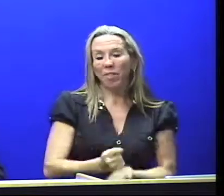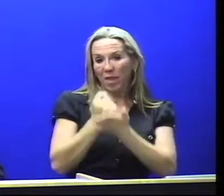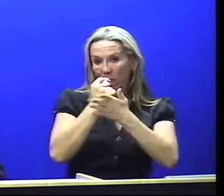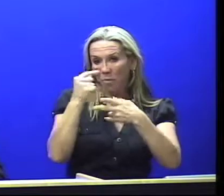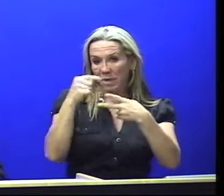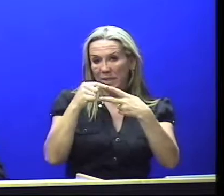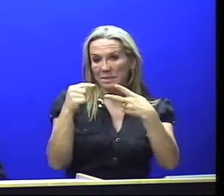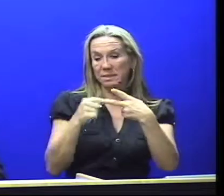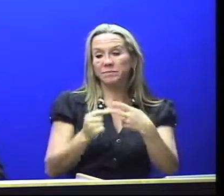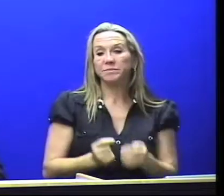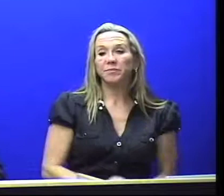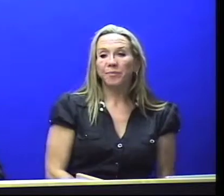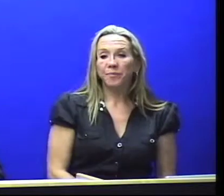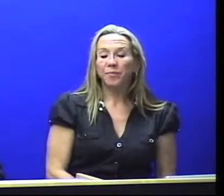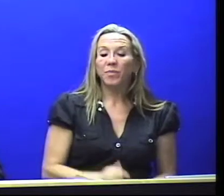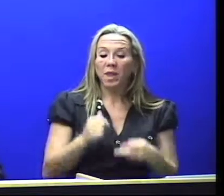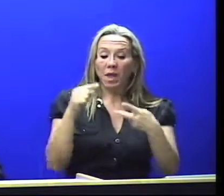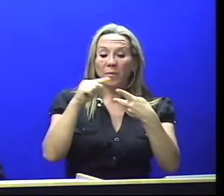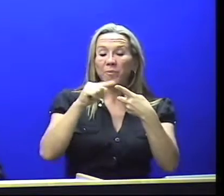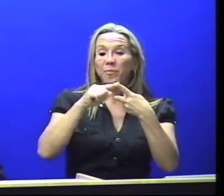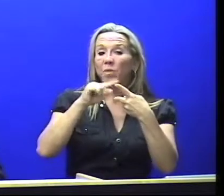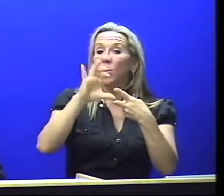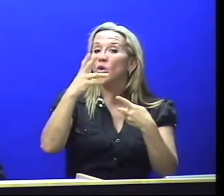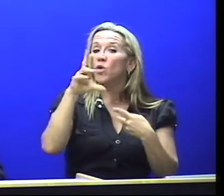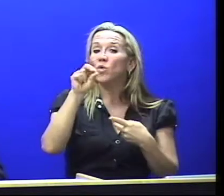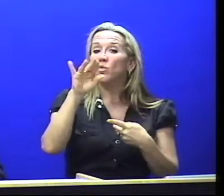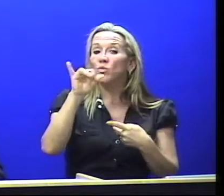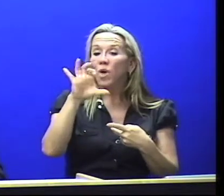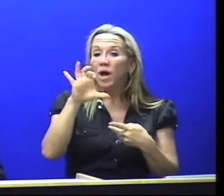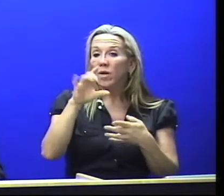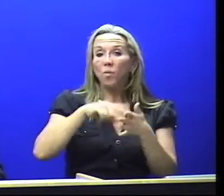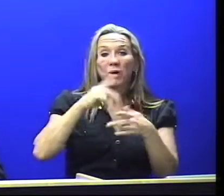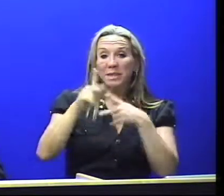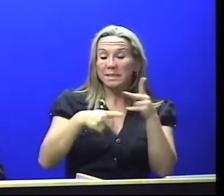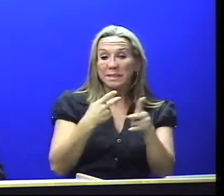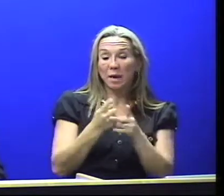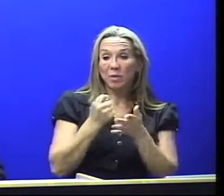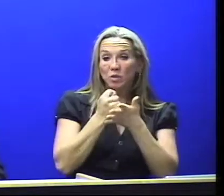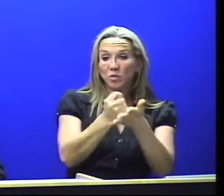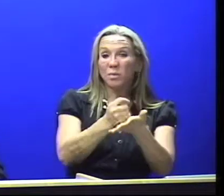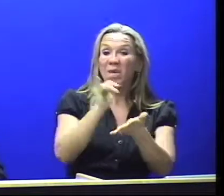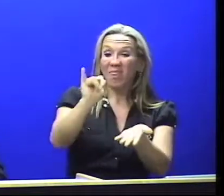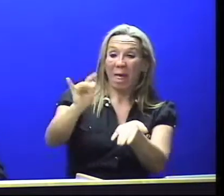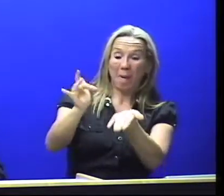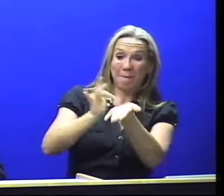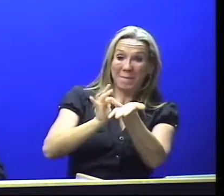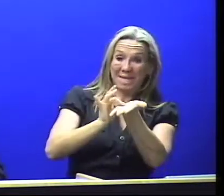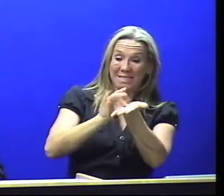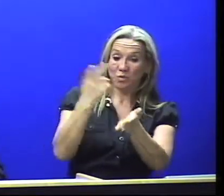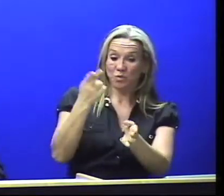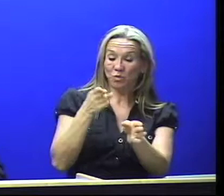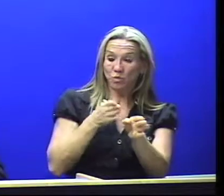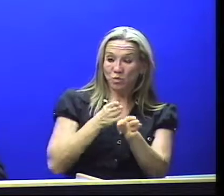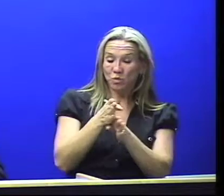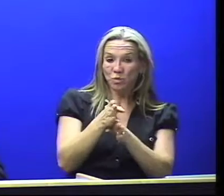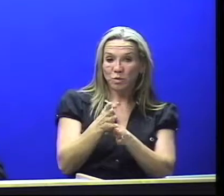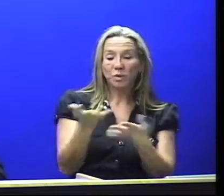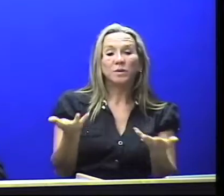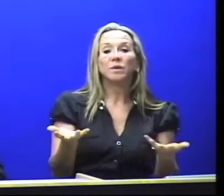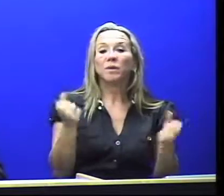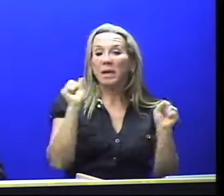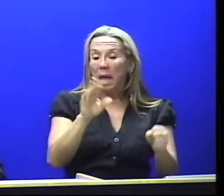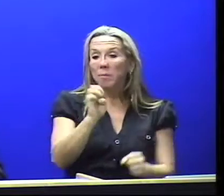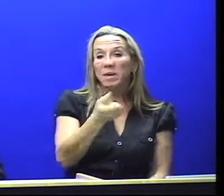instances. With chronic leukemia, the medicines can be